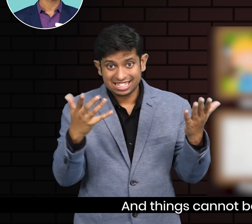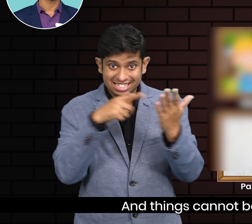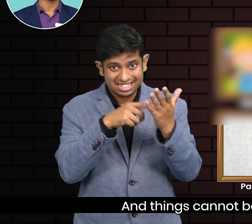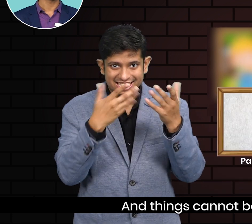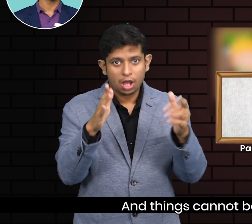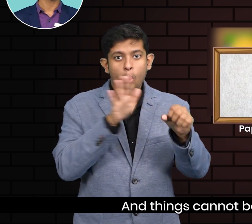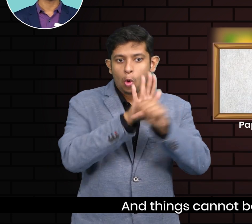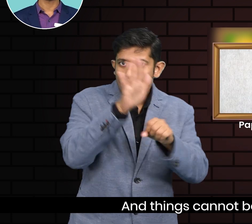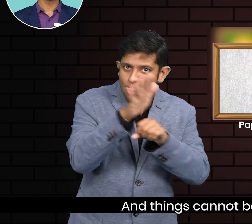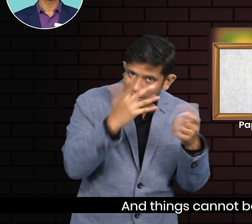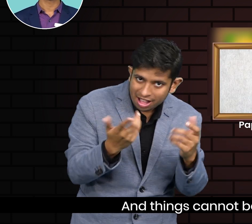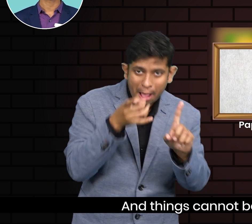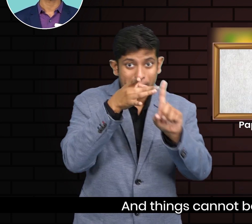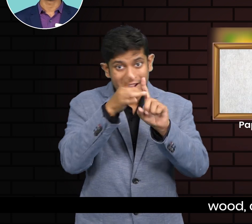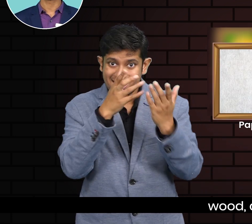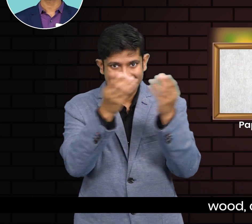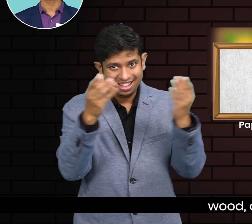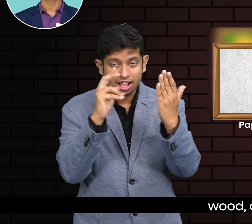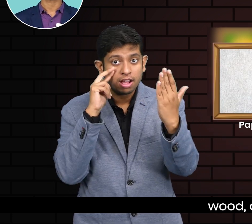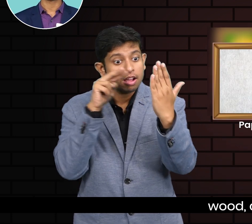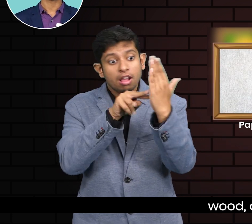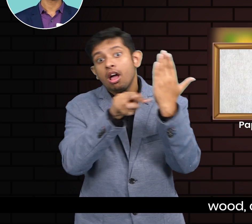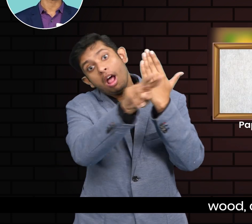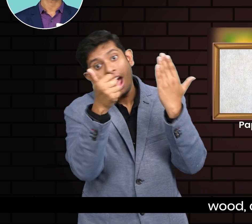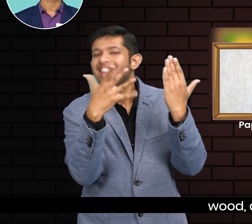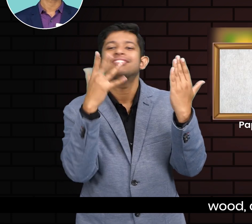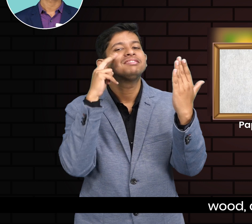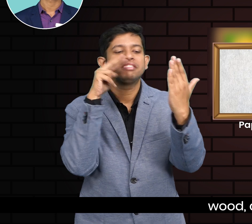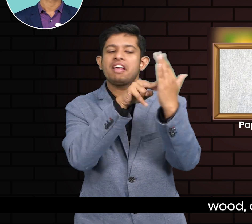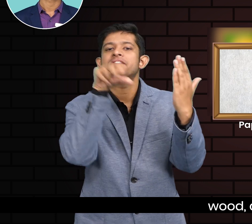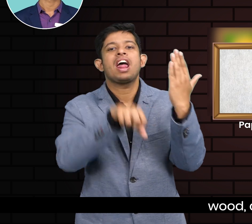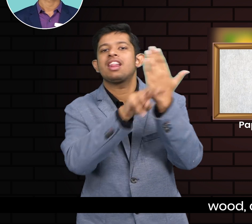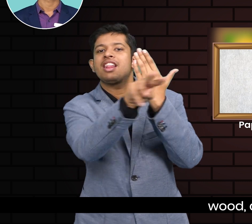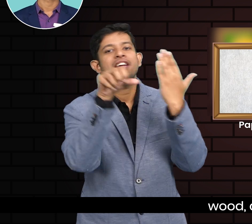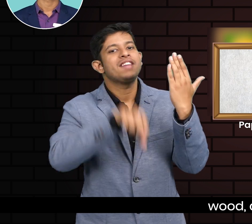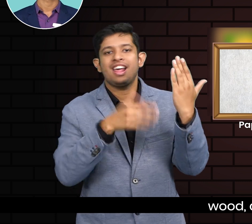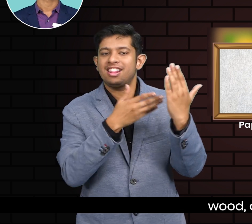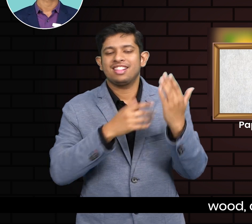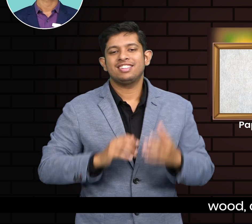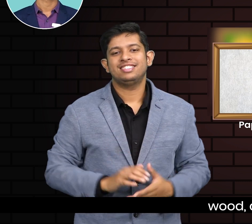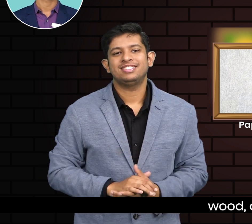And things cannot be seen through paper, wood, and iron.